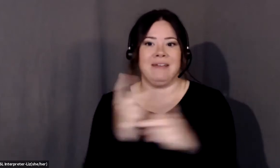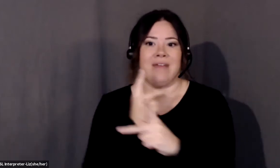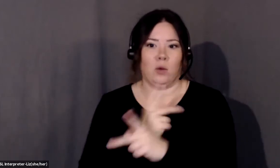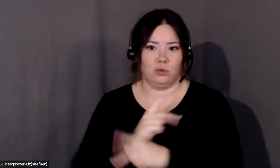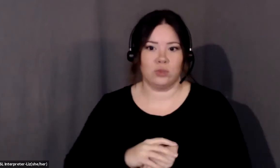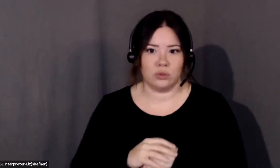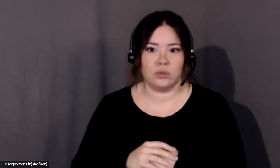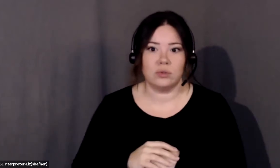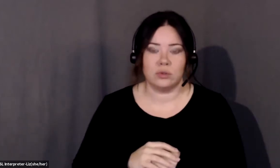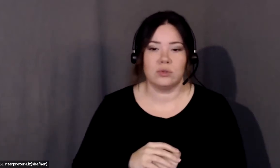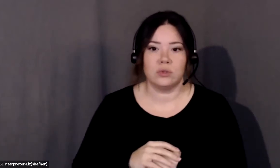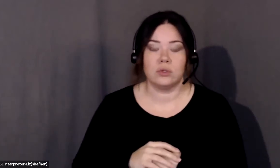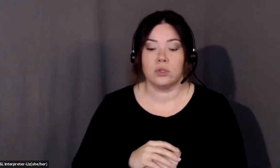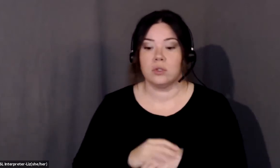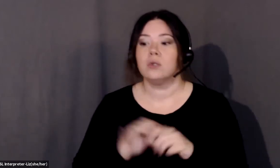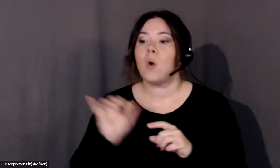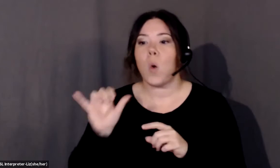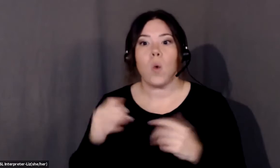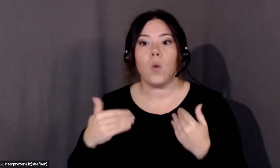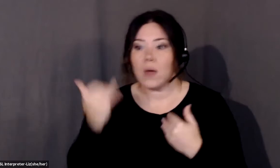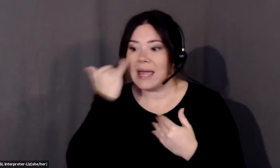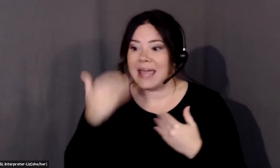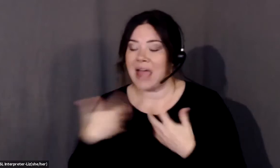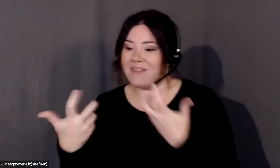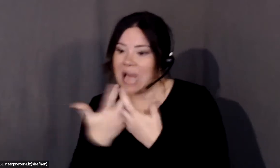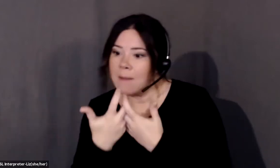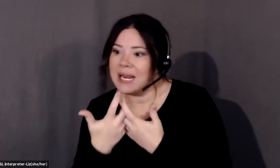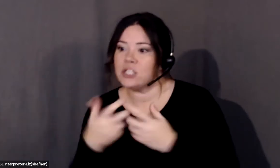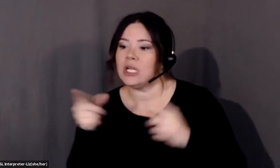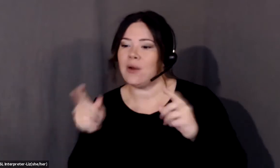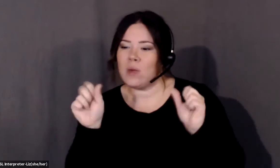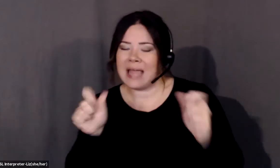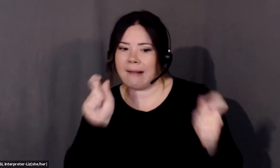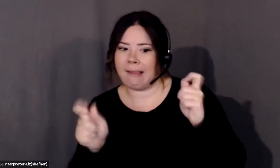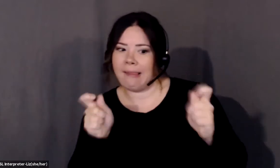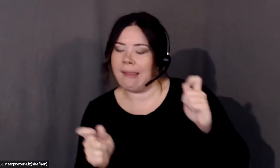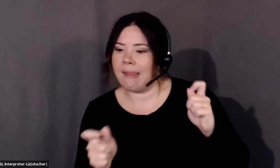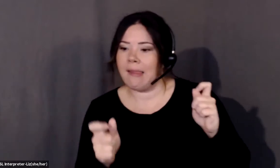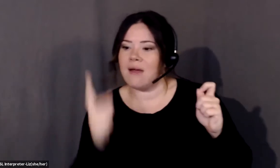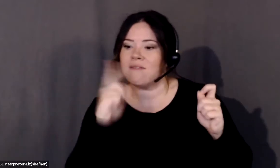to where there are accommodations that do not lower the learning standards.